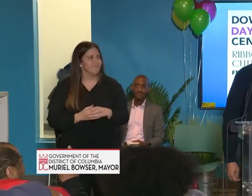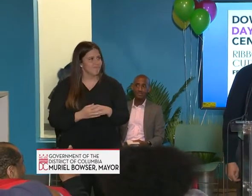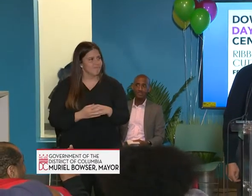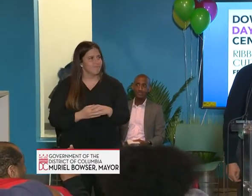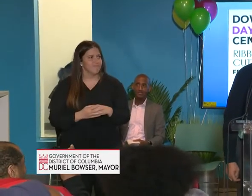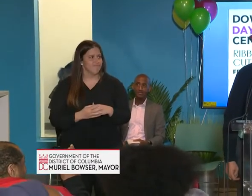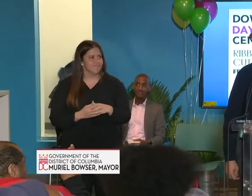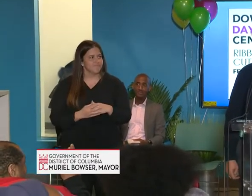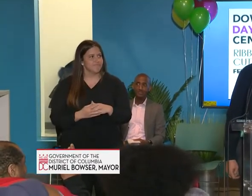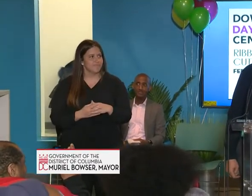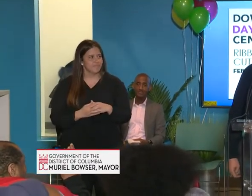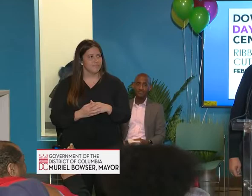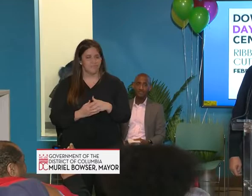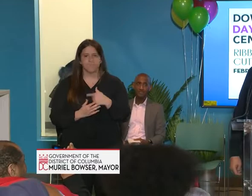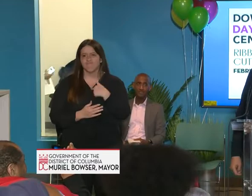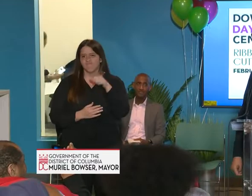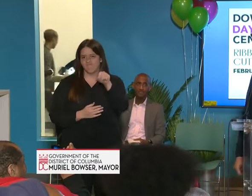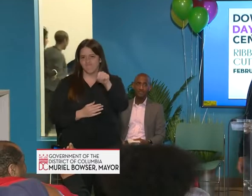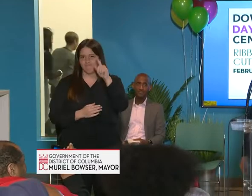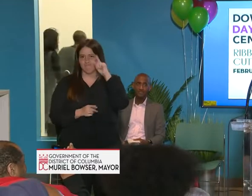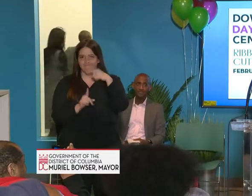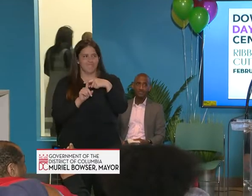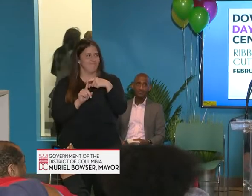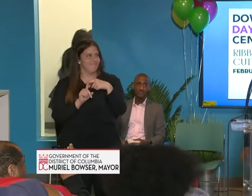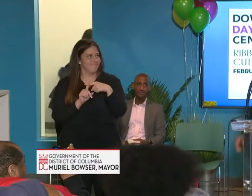That's right. I am.